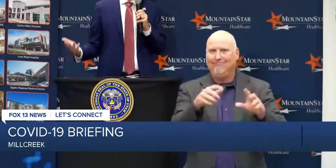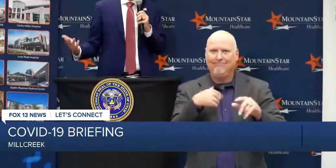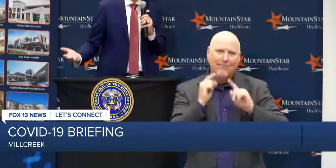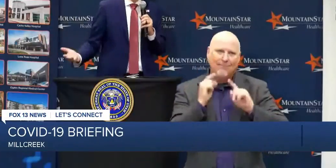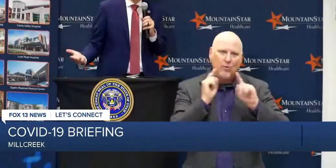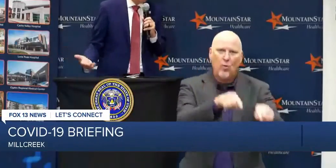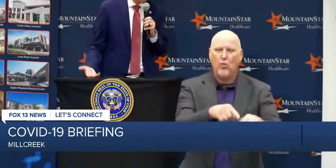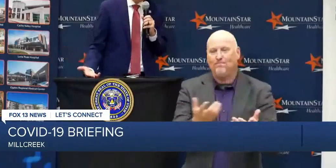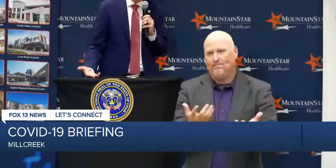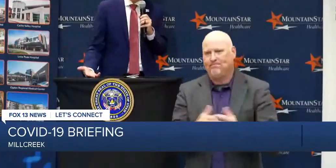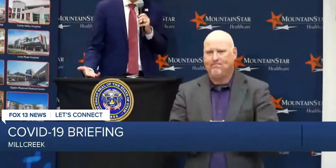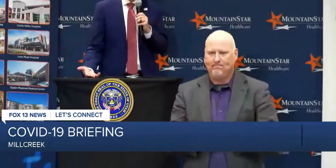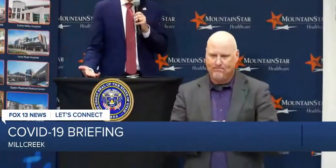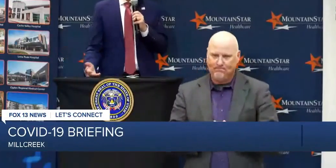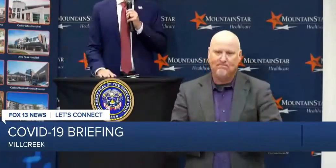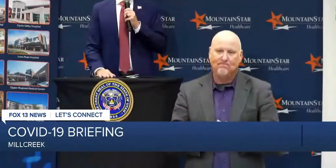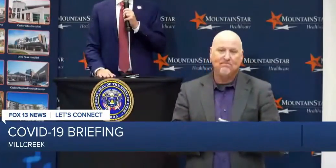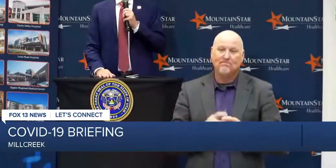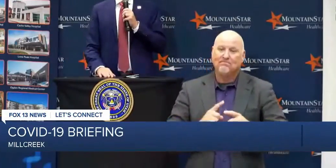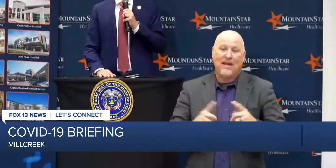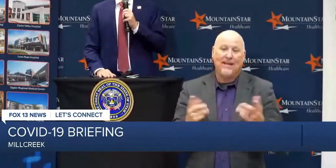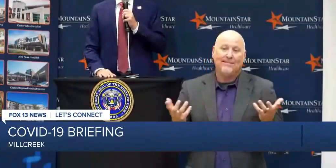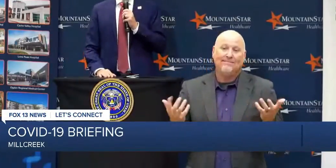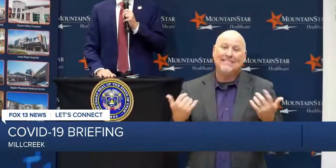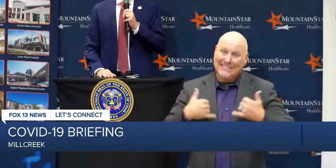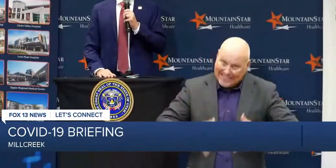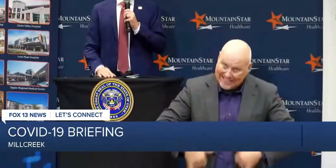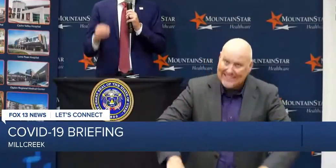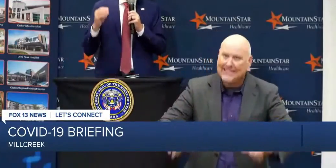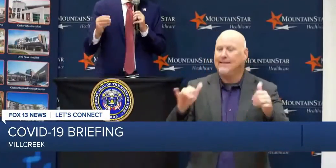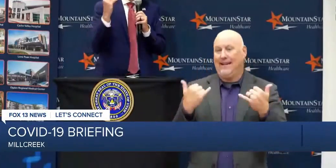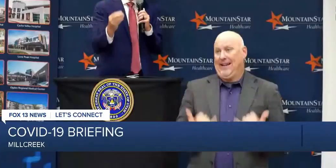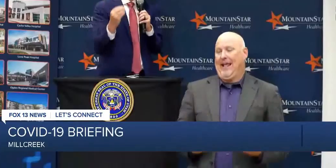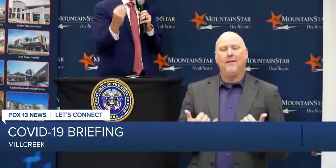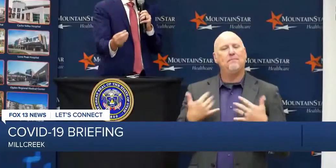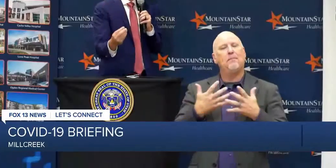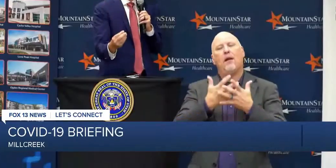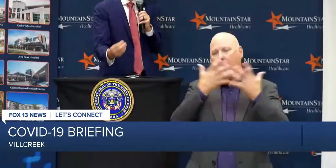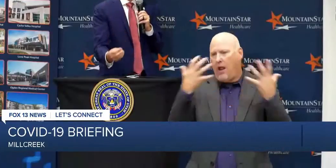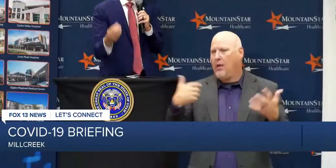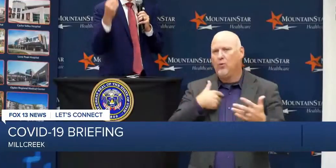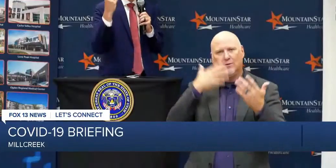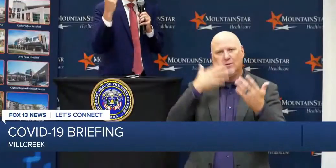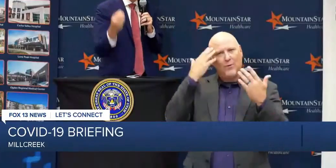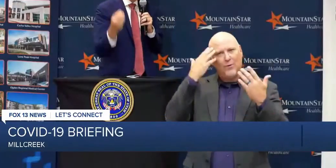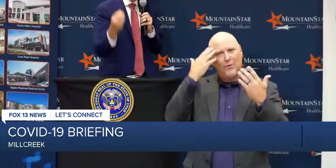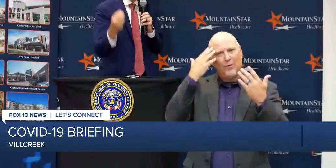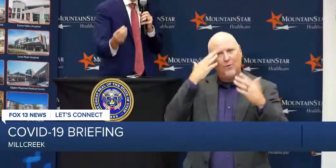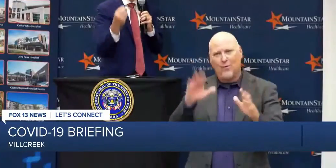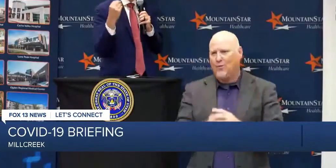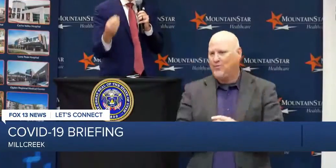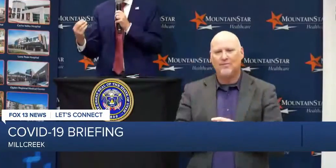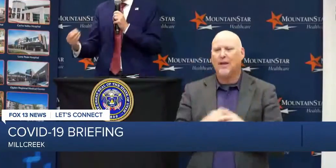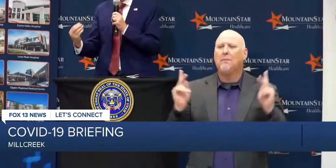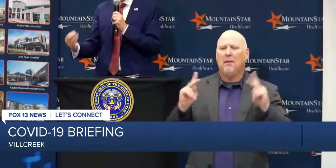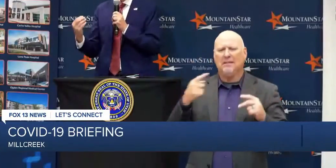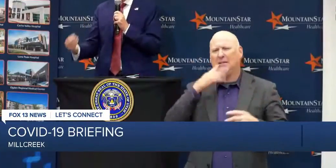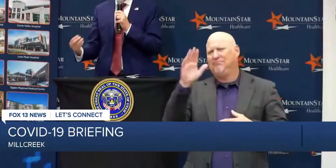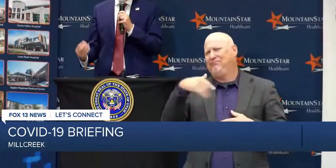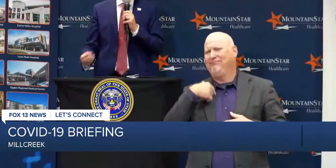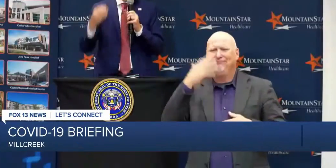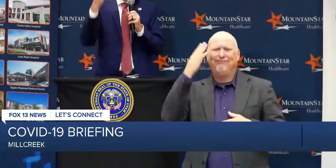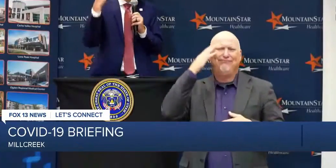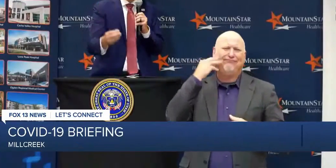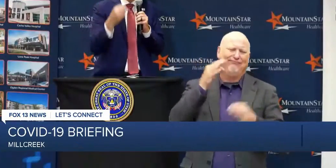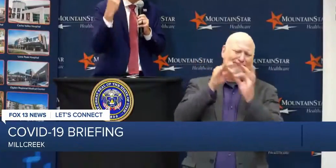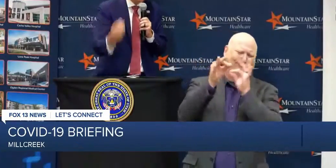more humility in all of this. I wish everyone seems so sure of themselves. And if there's one thing we should have learned over the past